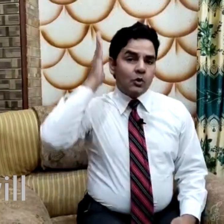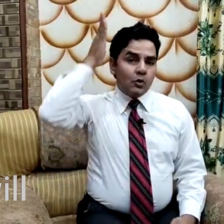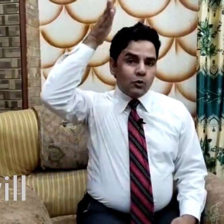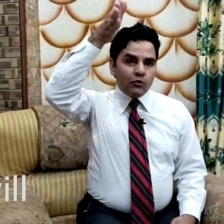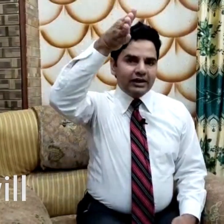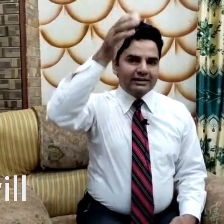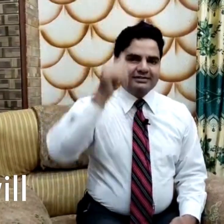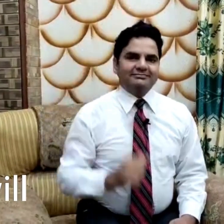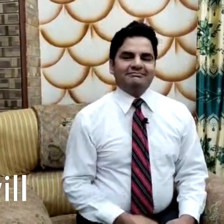well,